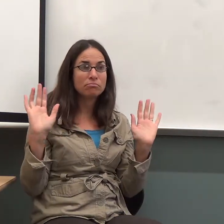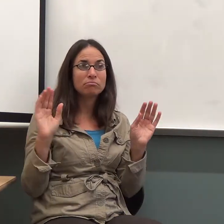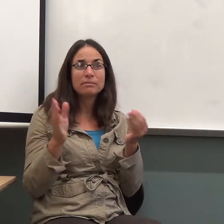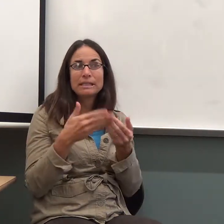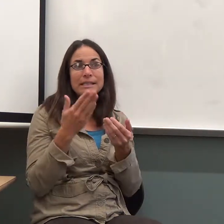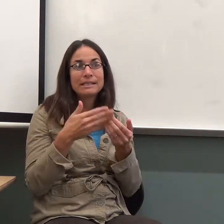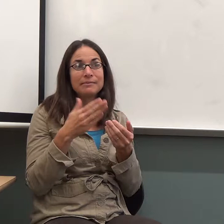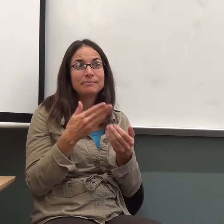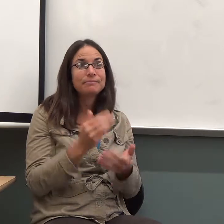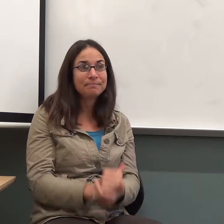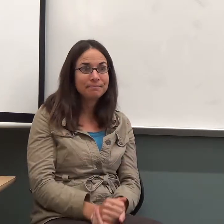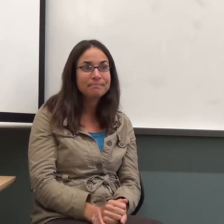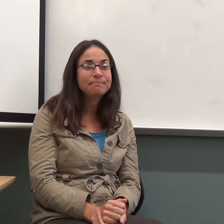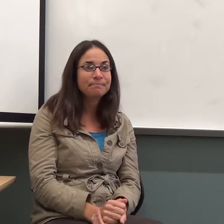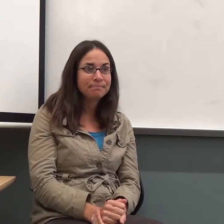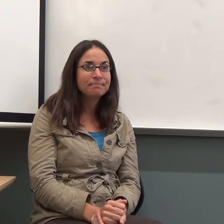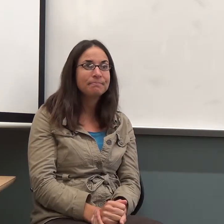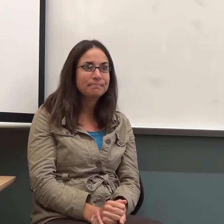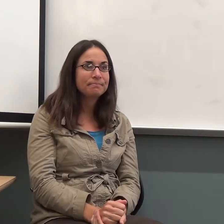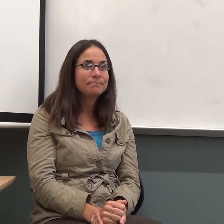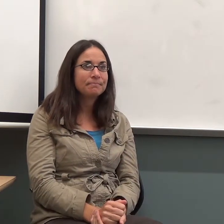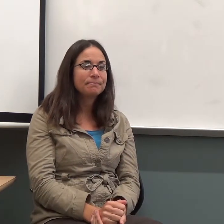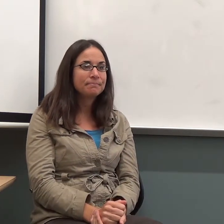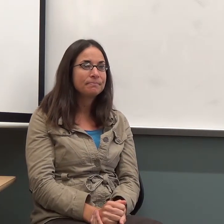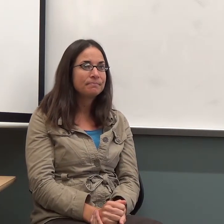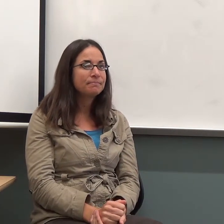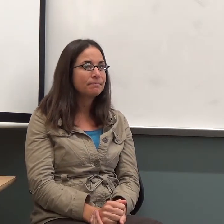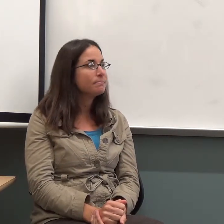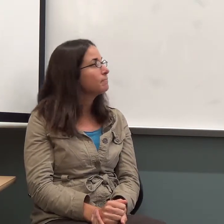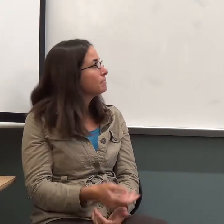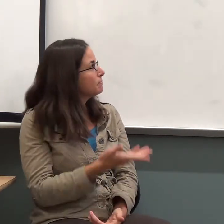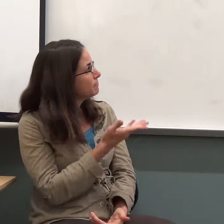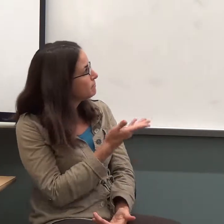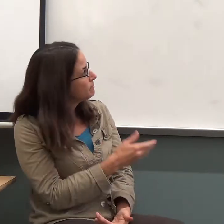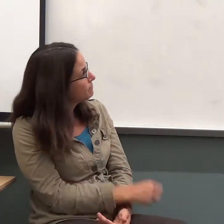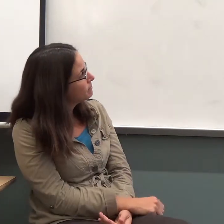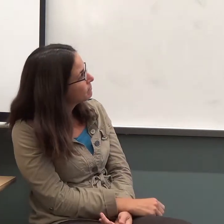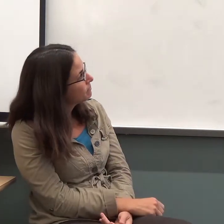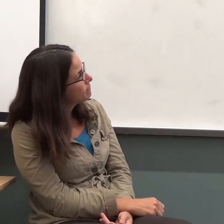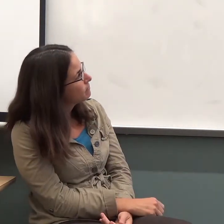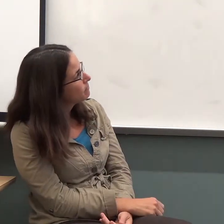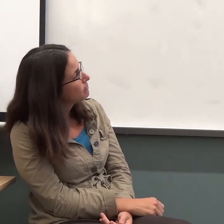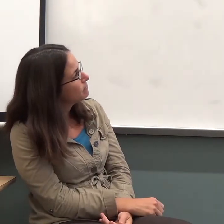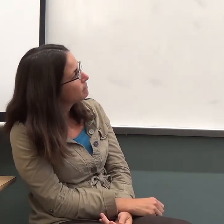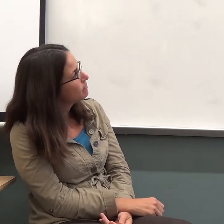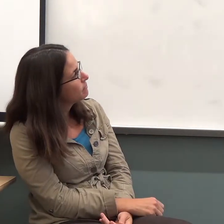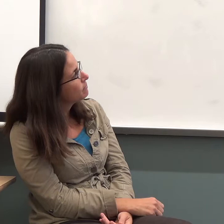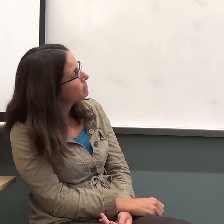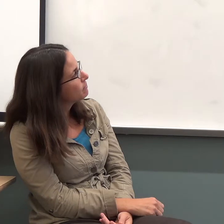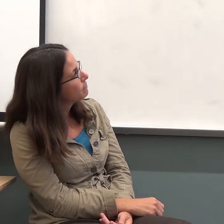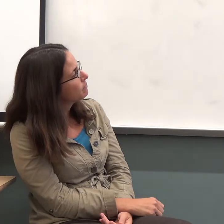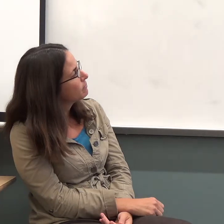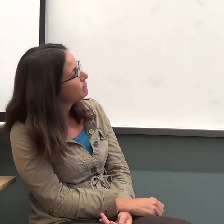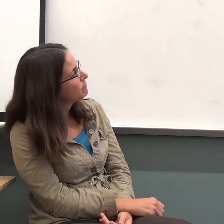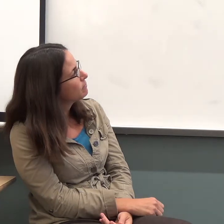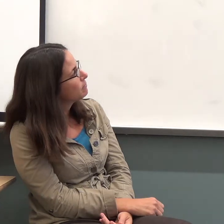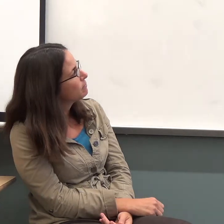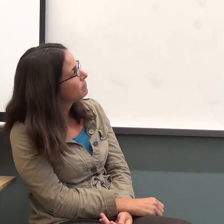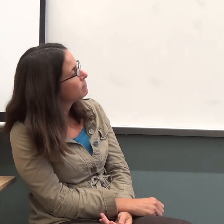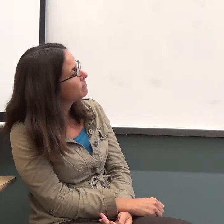All right. So our final sentence. A future car takes the operator from point A to point B without touching his or her steering wheel. That's